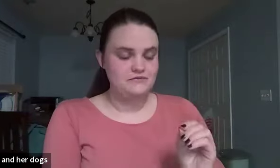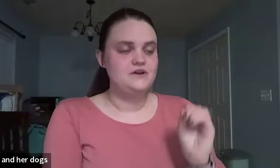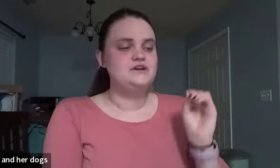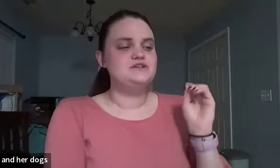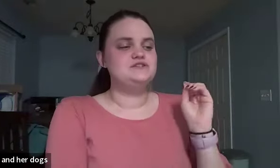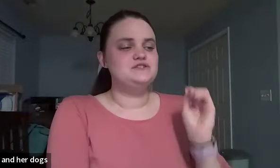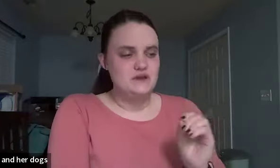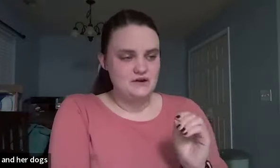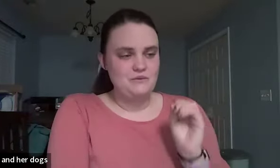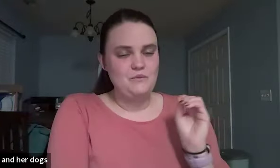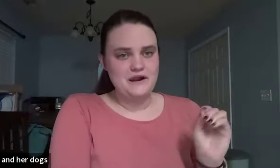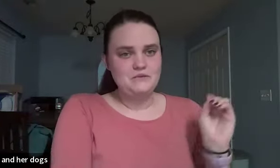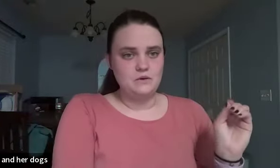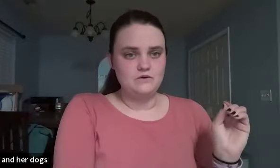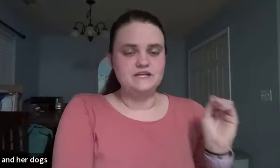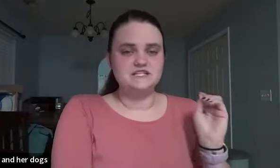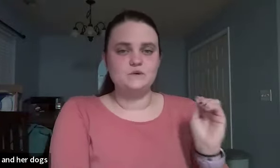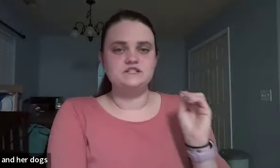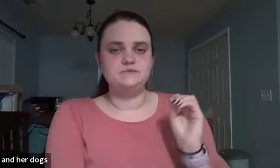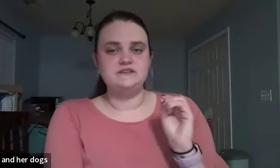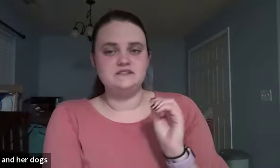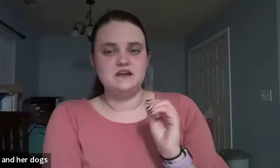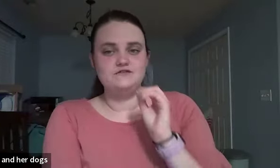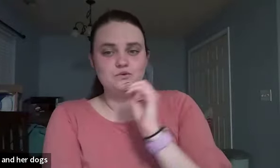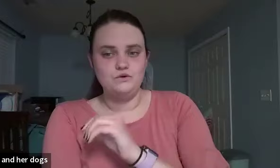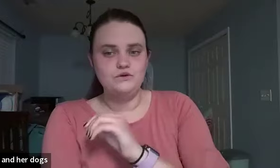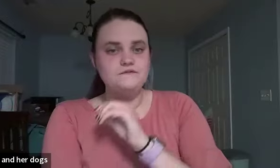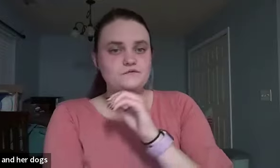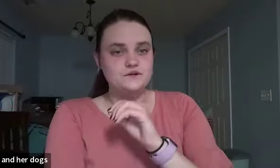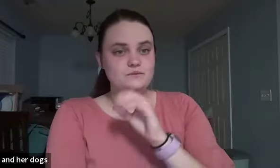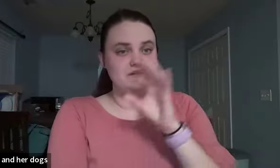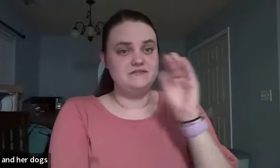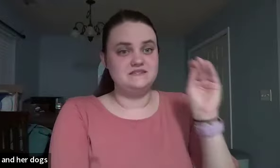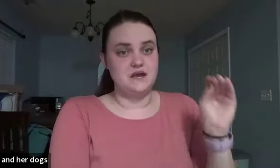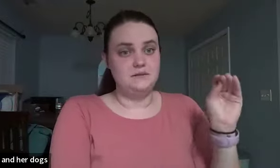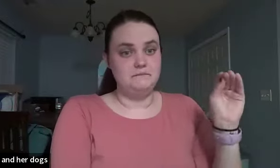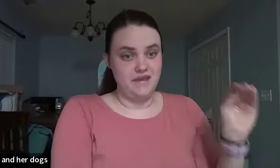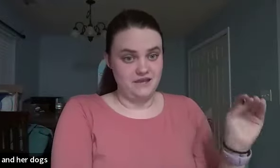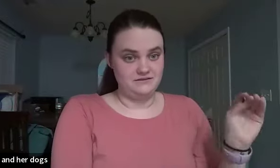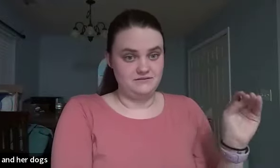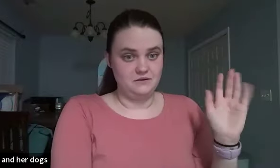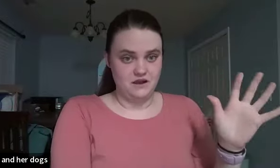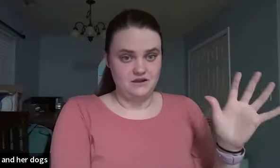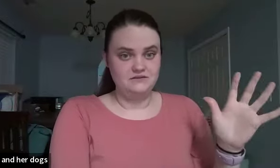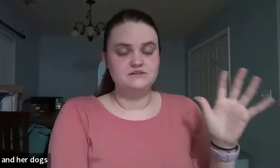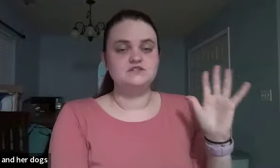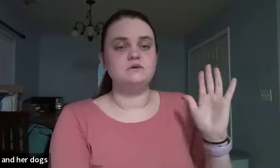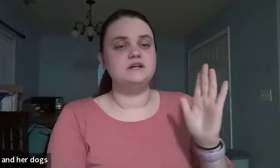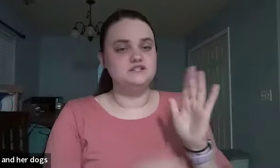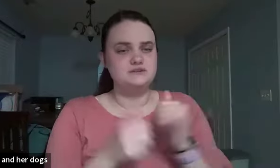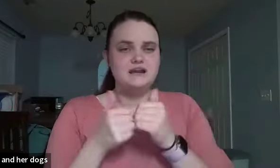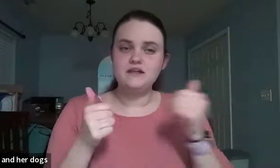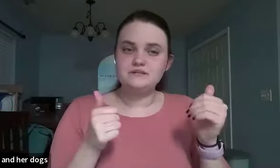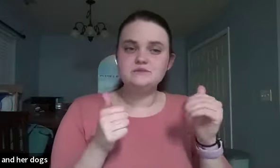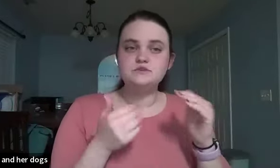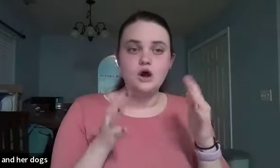werewolf. So werewolf is going to be the sign for wolf with the sign man, okay? So we're gonna do kind of like we did with the